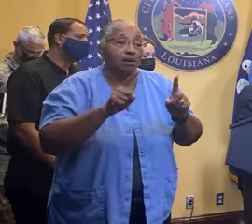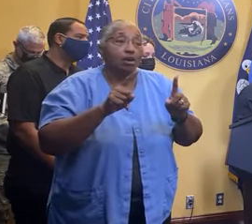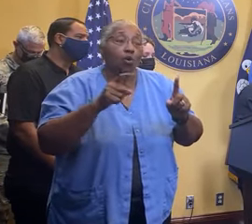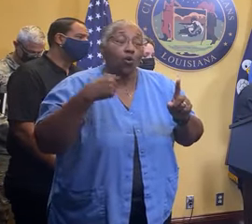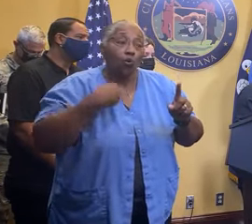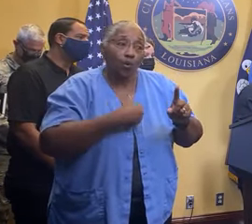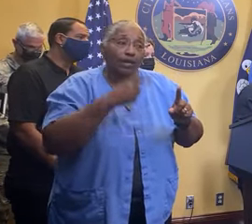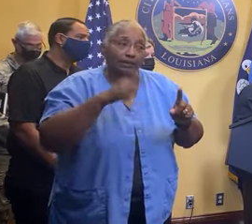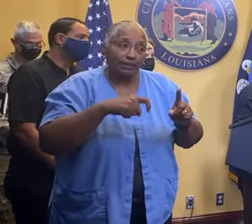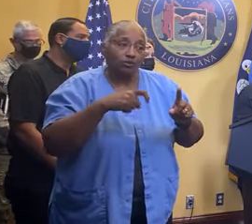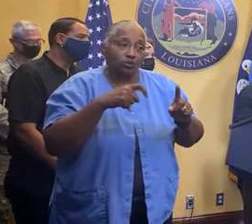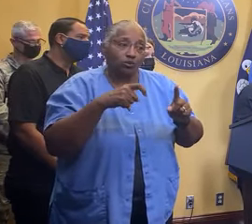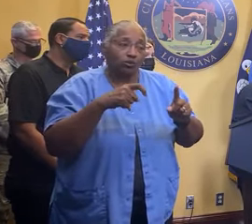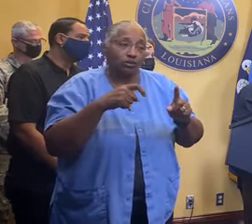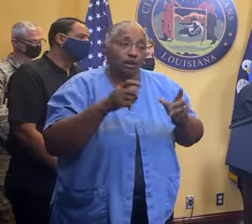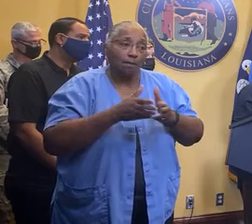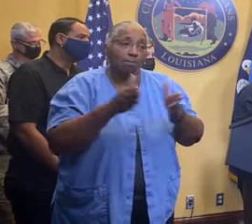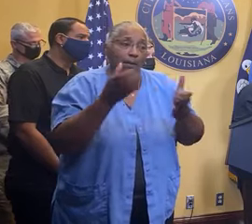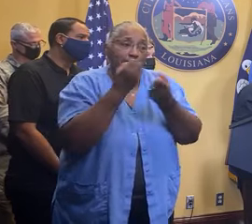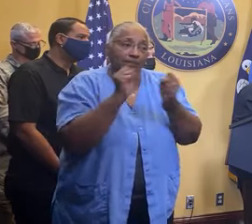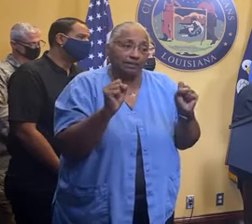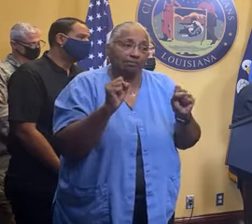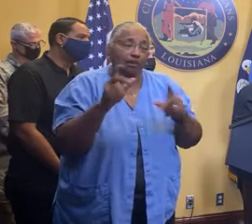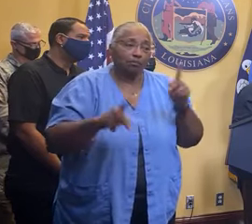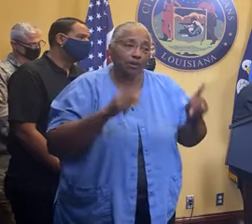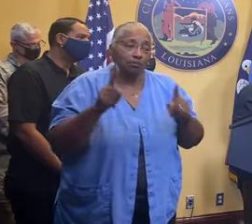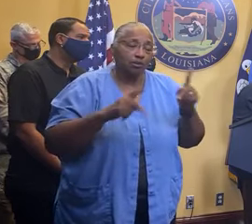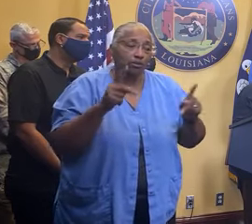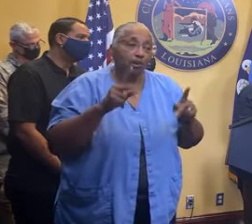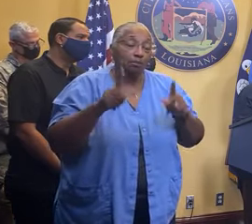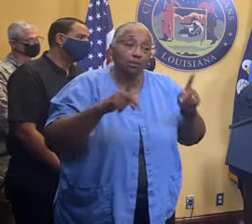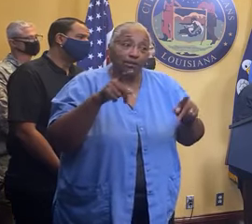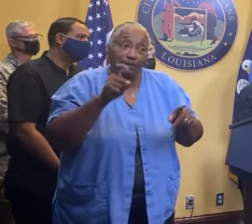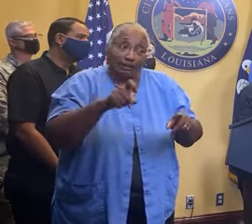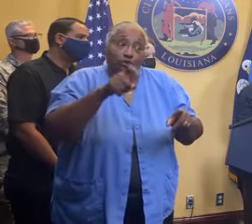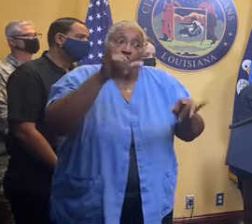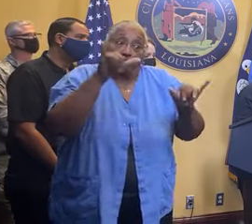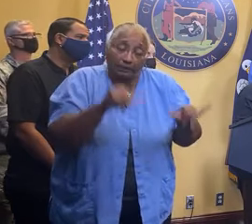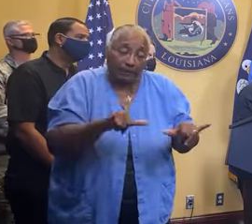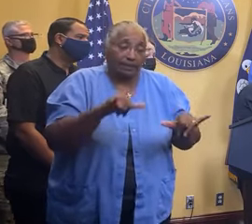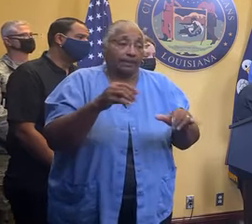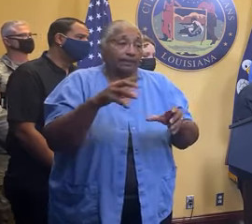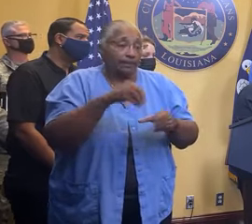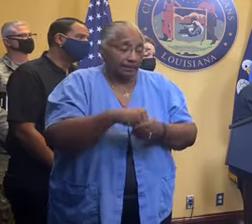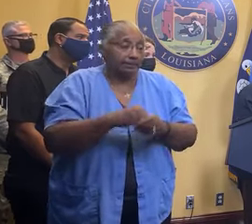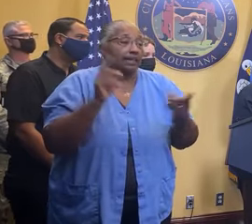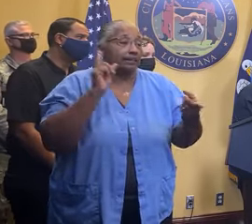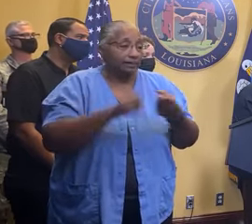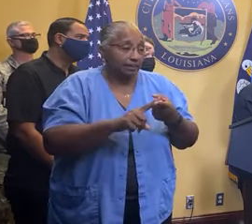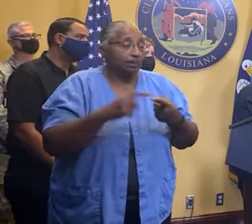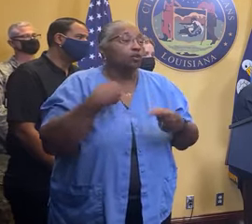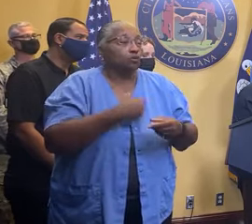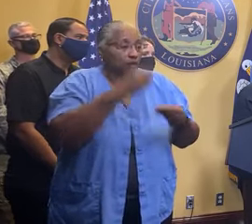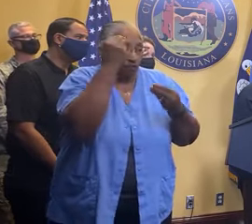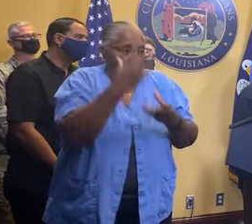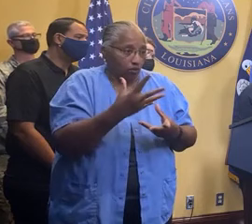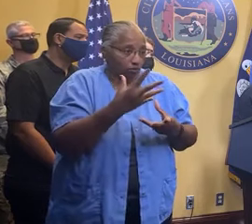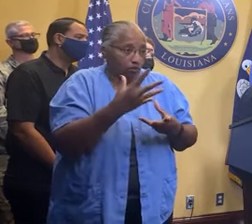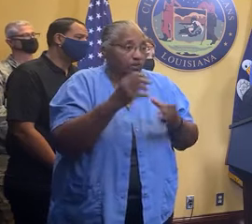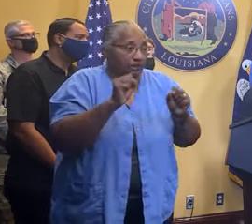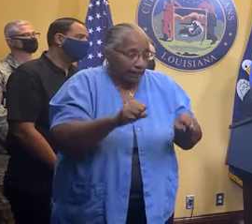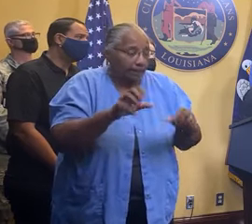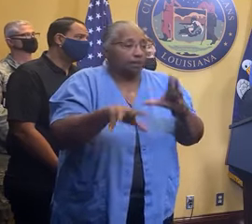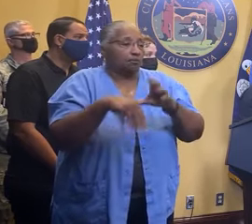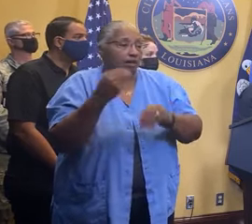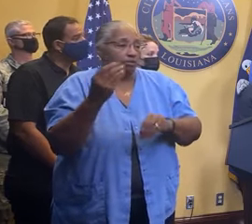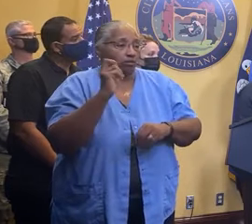by public safety officials across the board, people are supposed to stay put until otherwise notified.